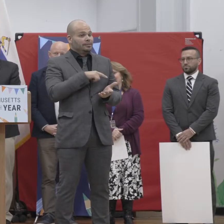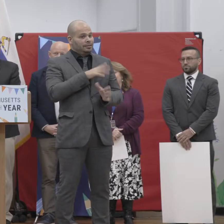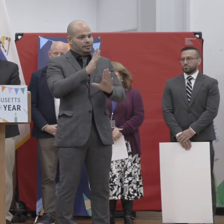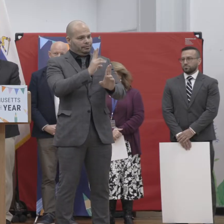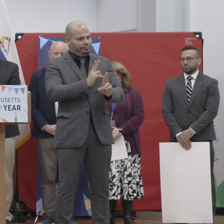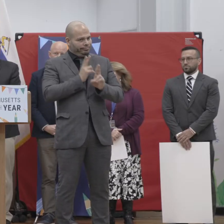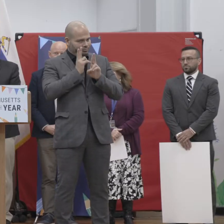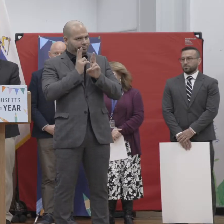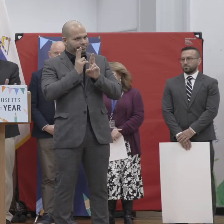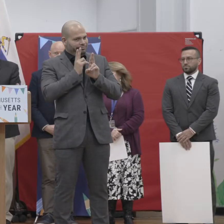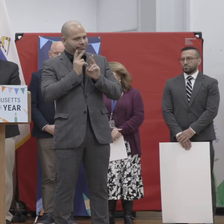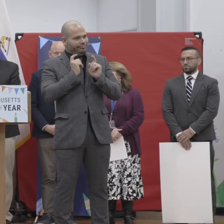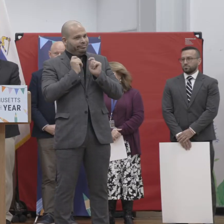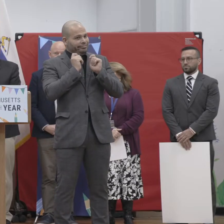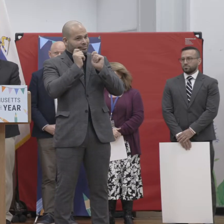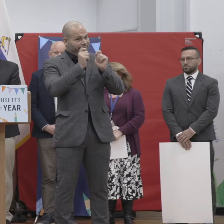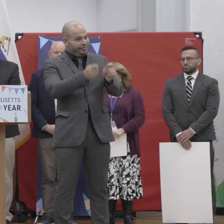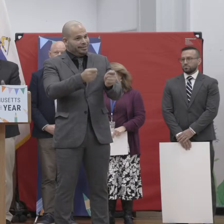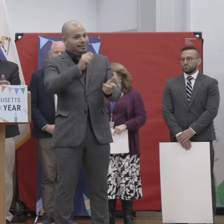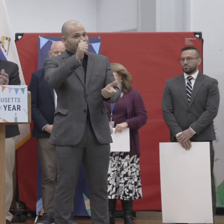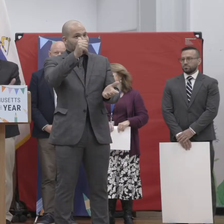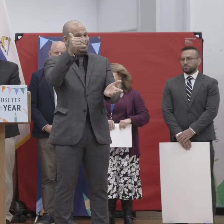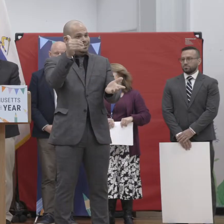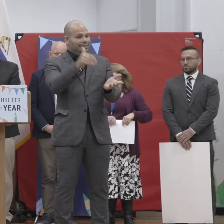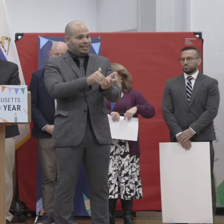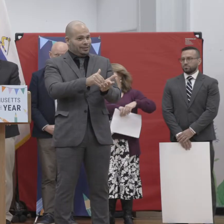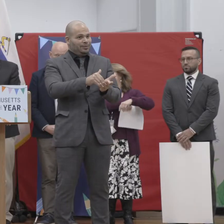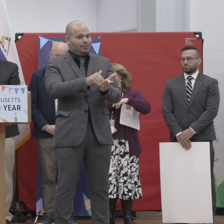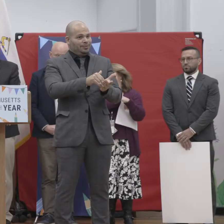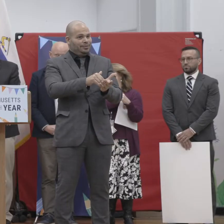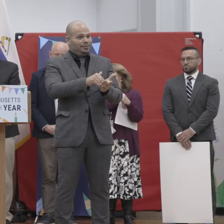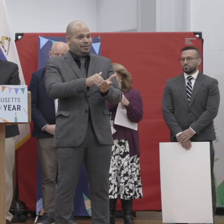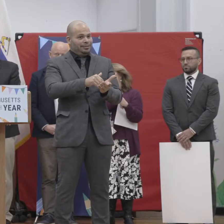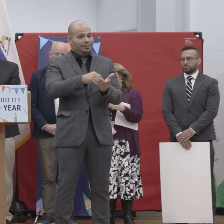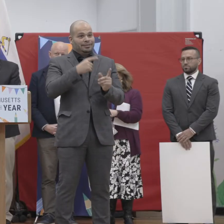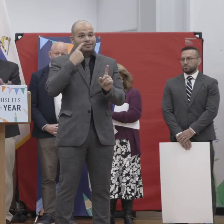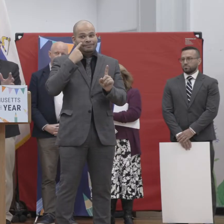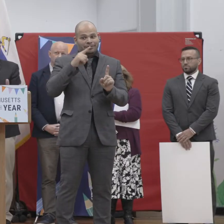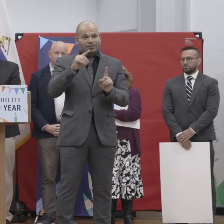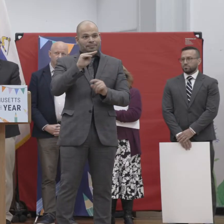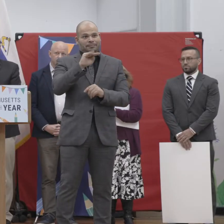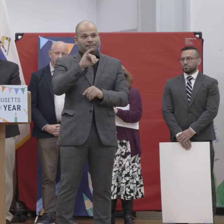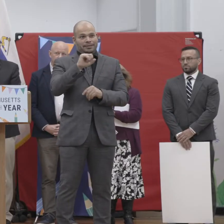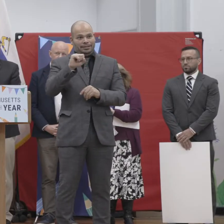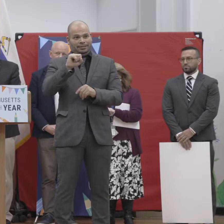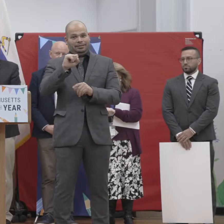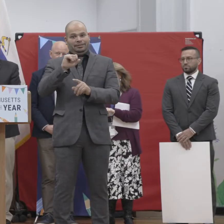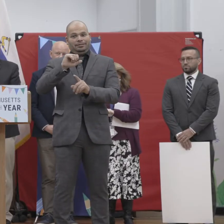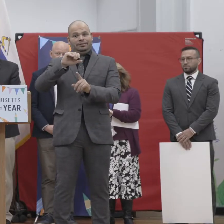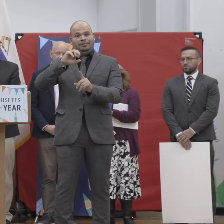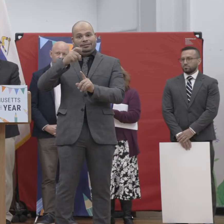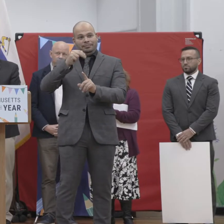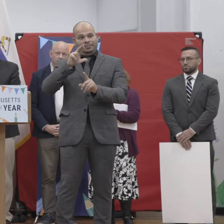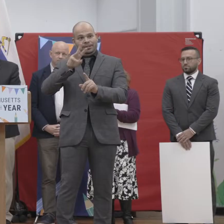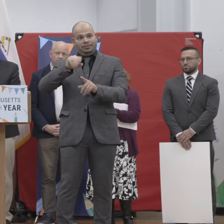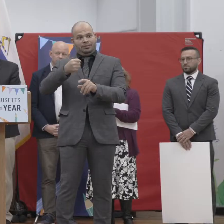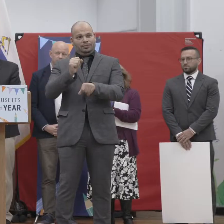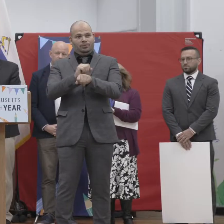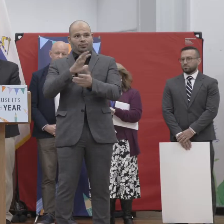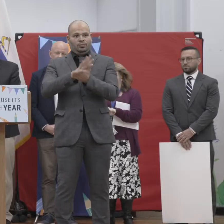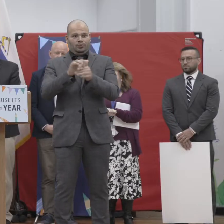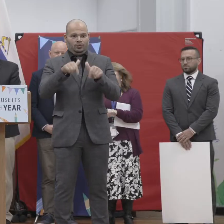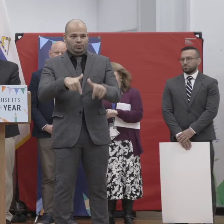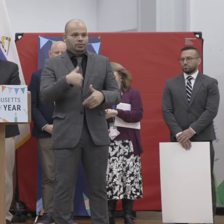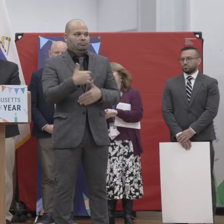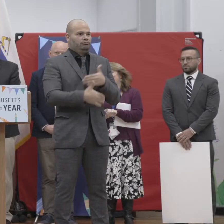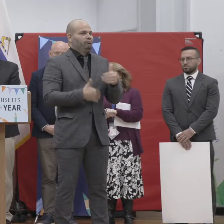Ms. Sparrow for the school to advance education, critical thinking, and all of the wonderful things that the teacher are doing for you in this school.